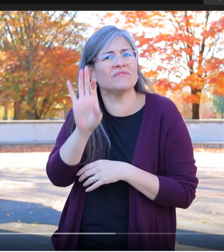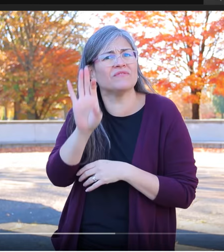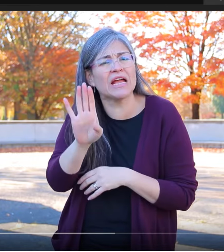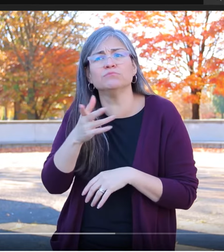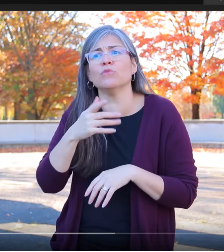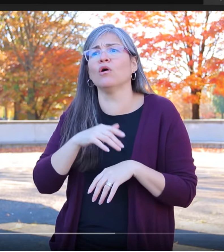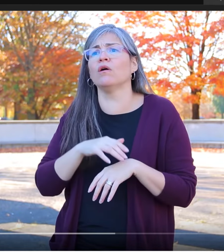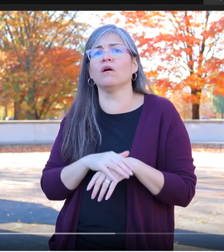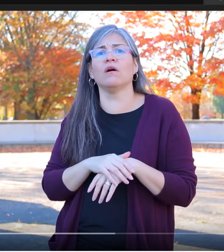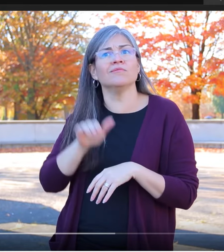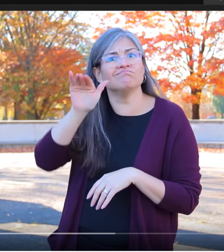Facebook,